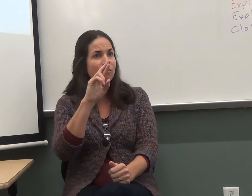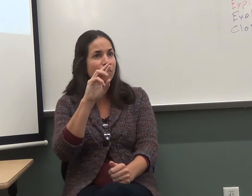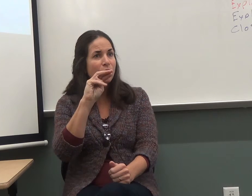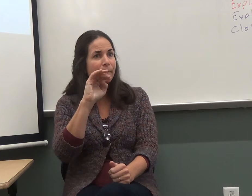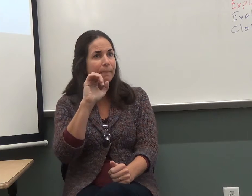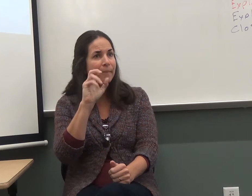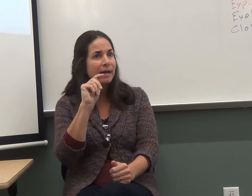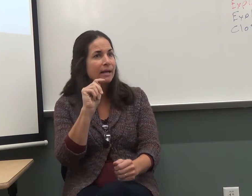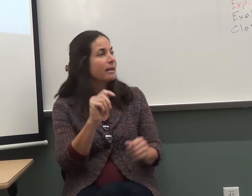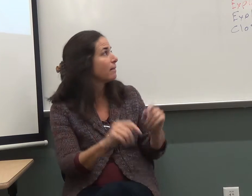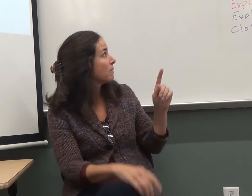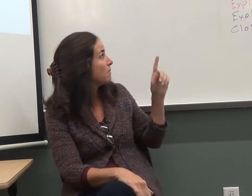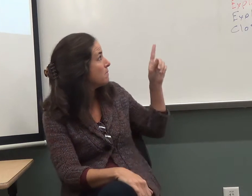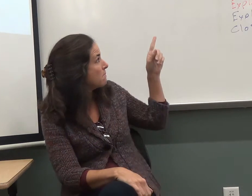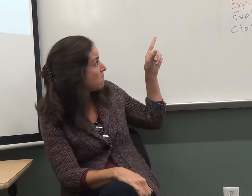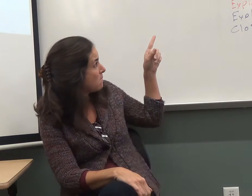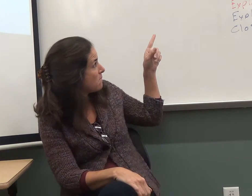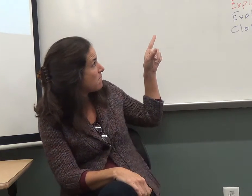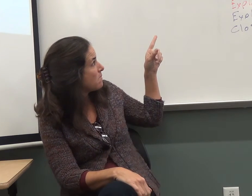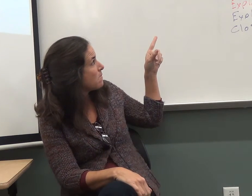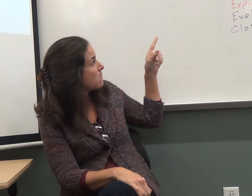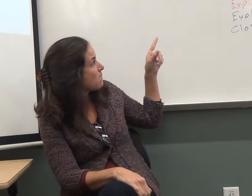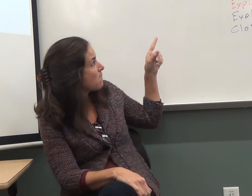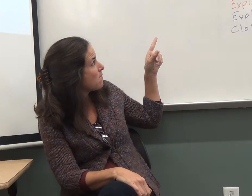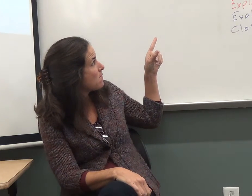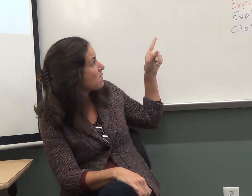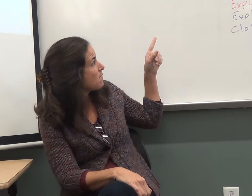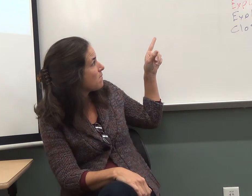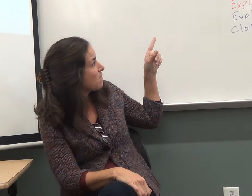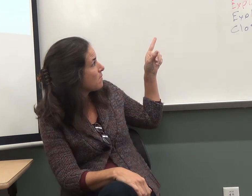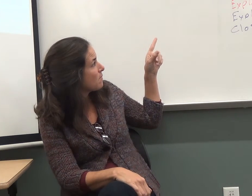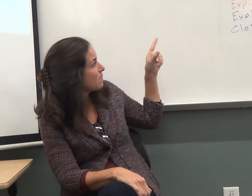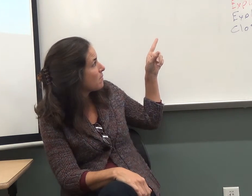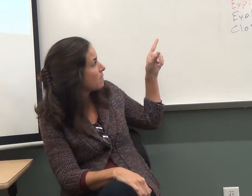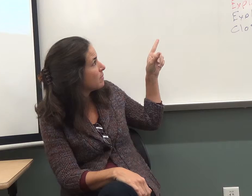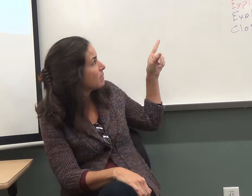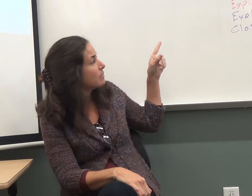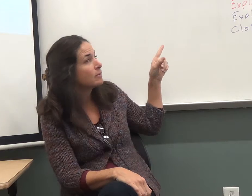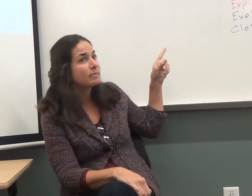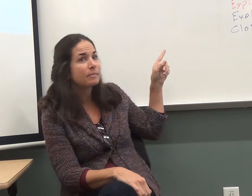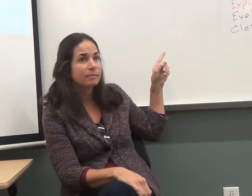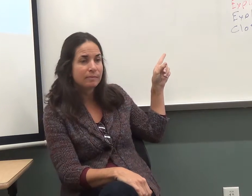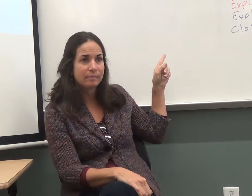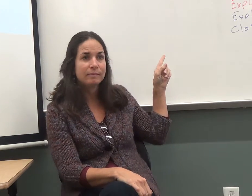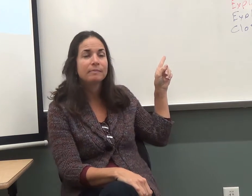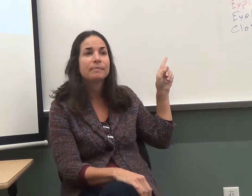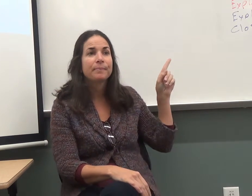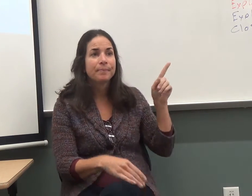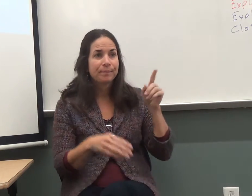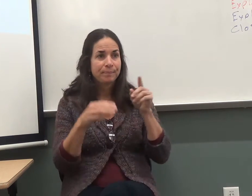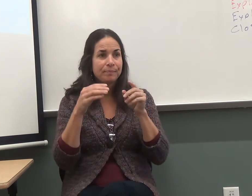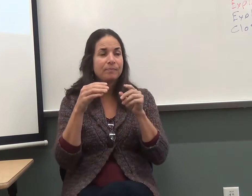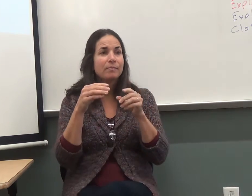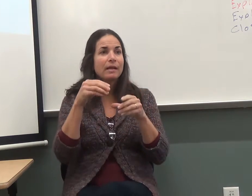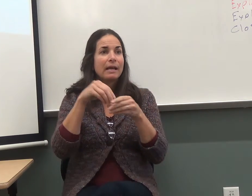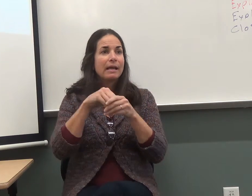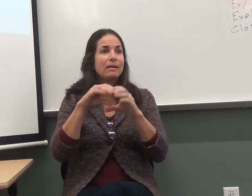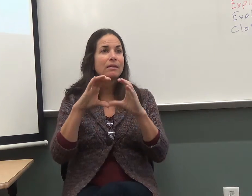example, explanation, explanation, example, explanation, explanation, closing. Okay? Yeah. You're doing this in class. You have until 12:45.